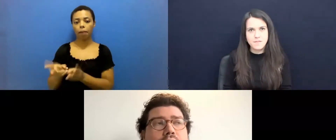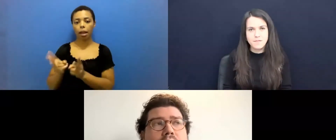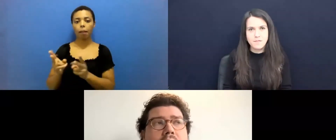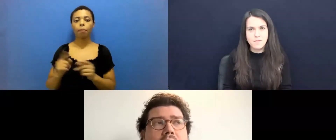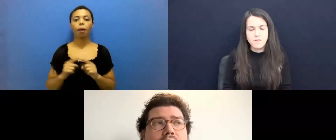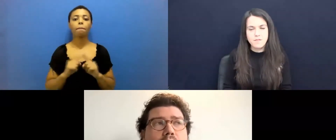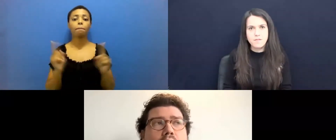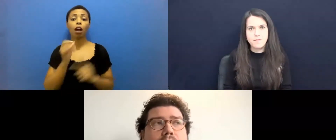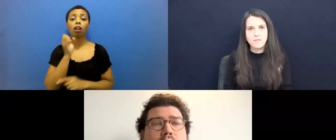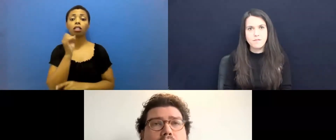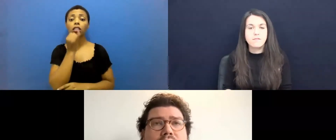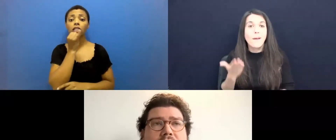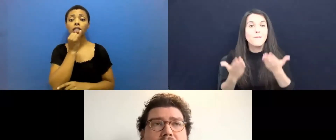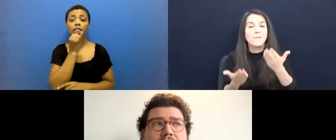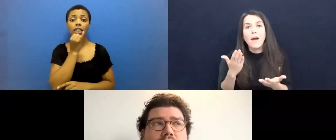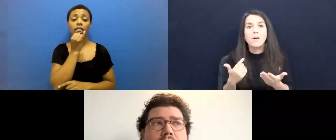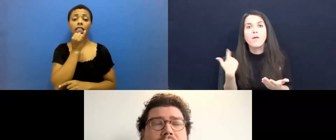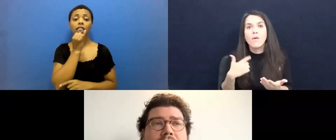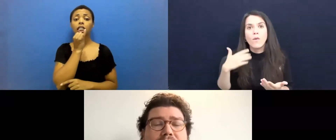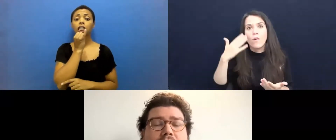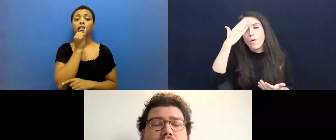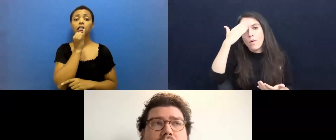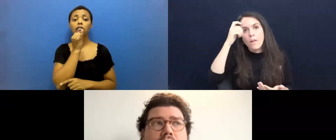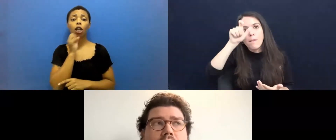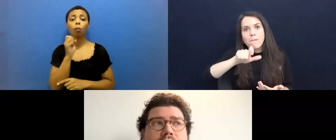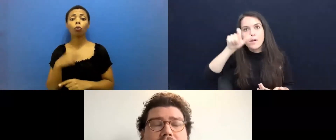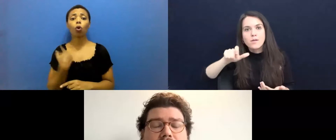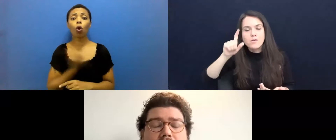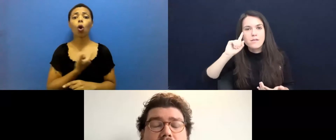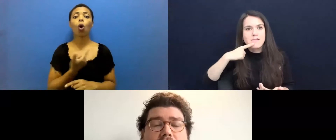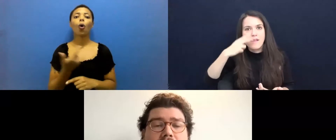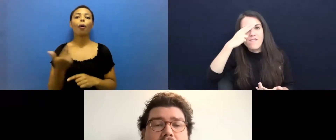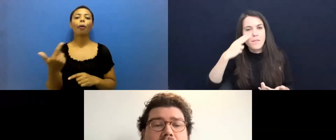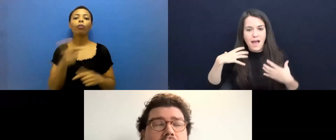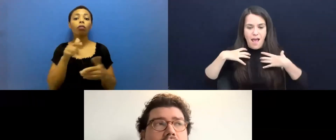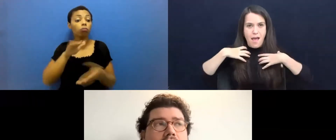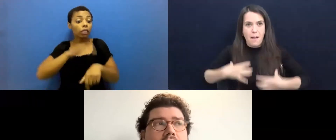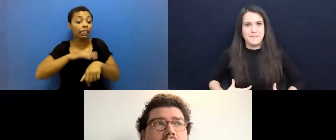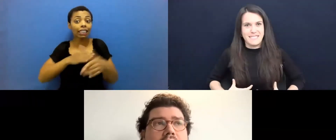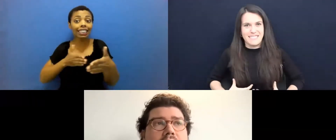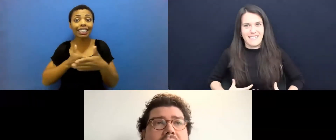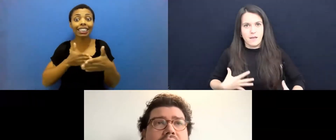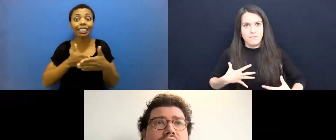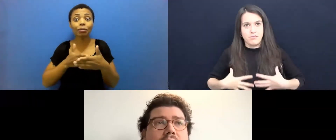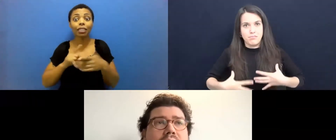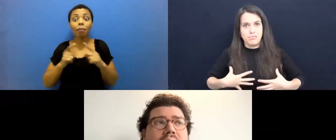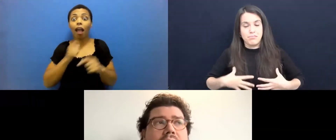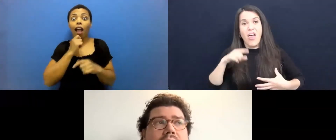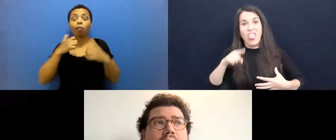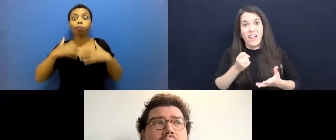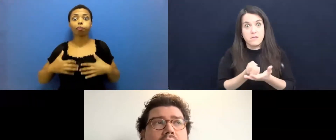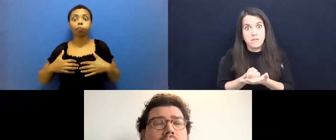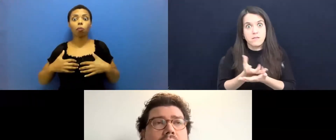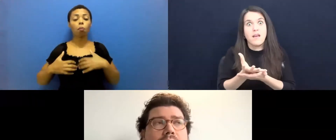example, if we have more people with deaf blindness wearing a haptic vest, then this message can be